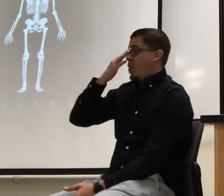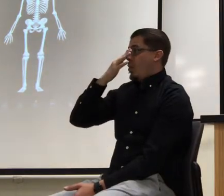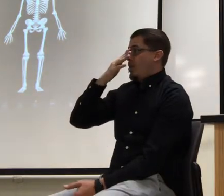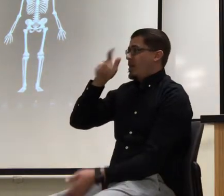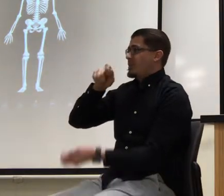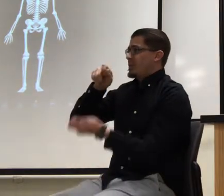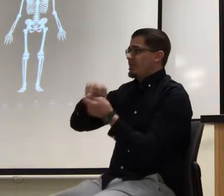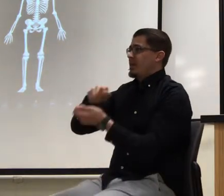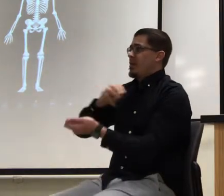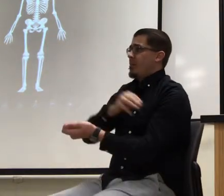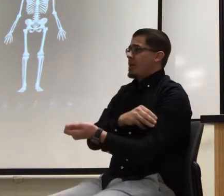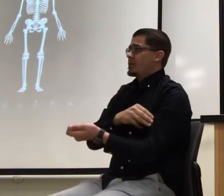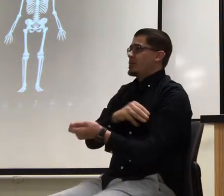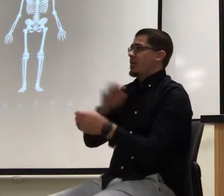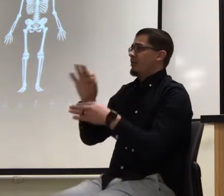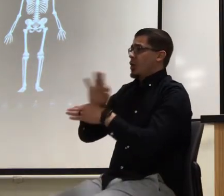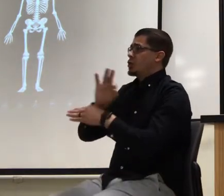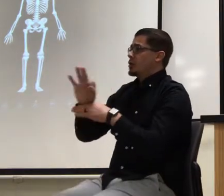a muscle's